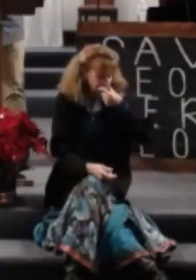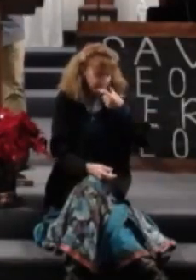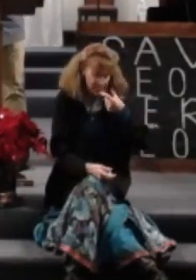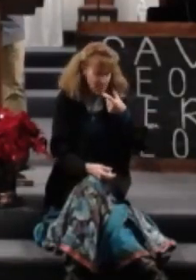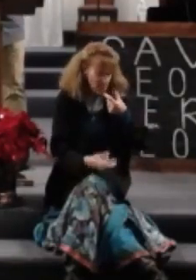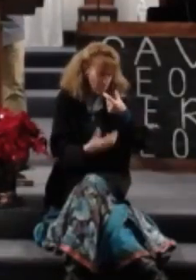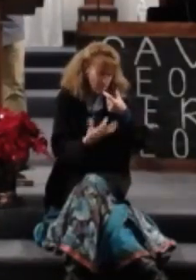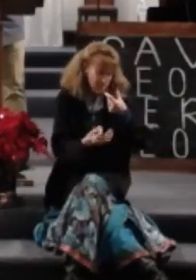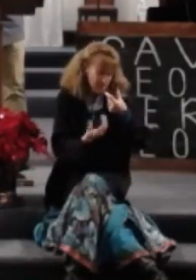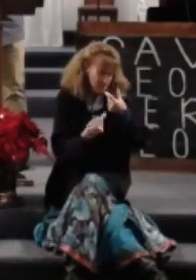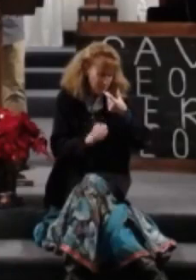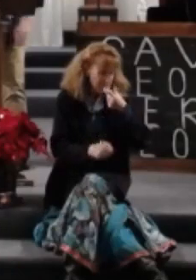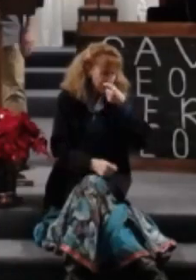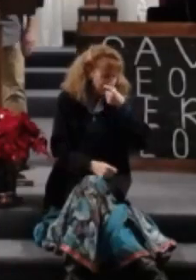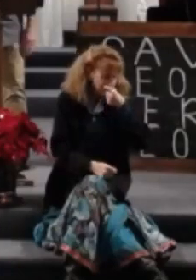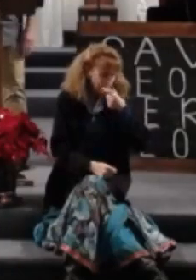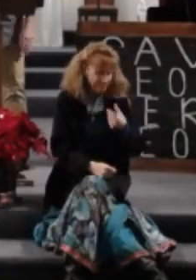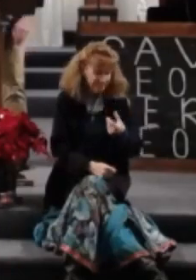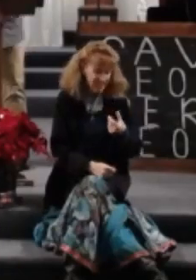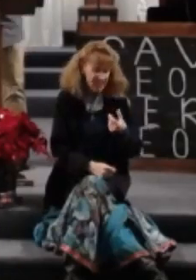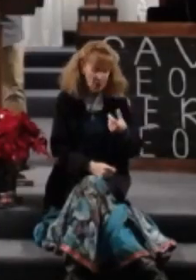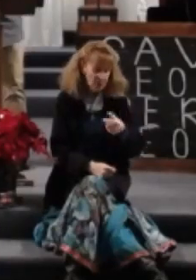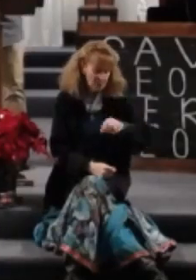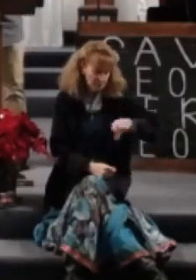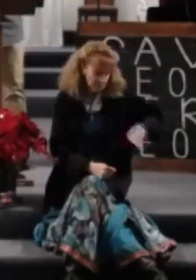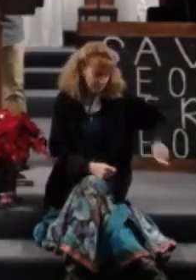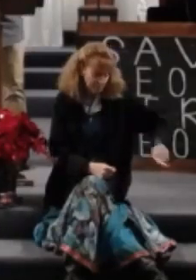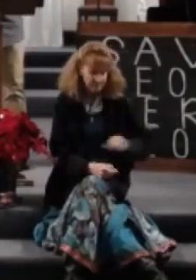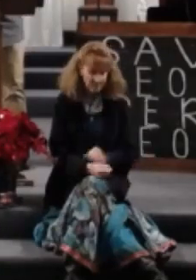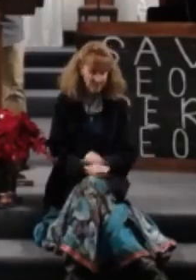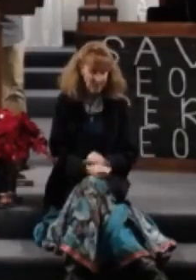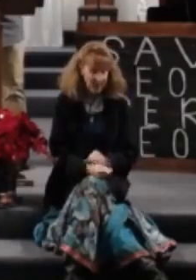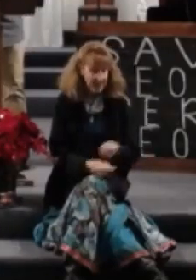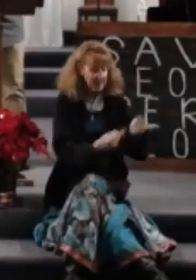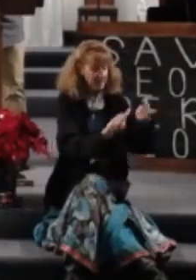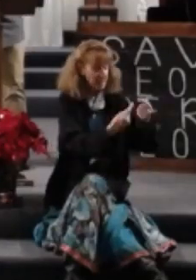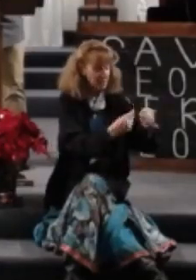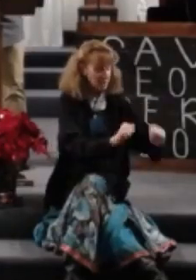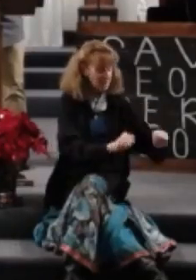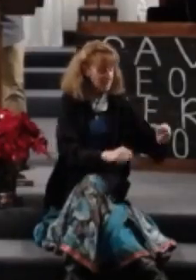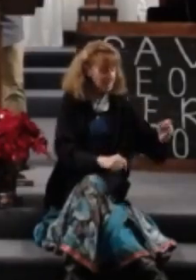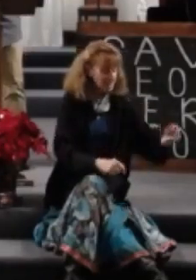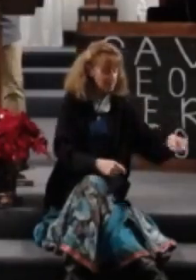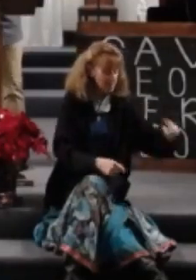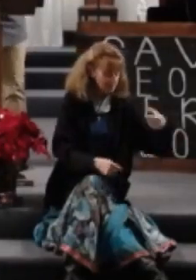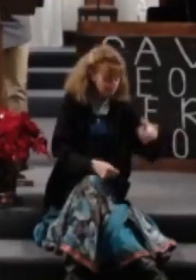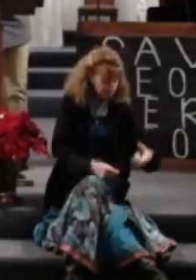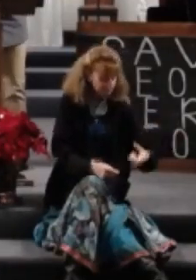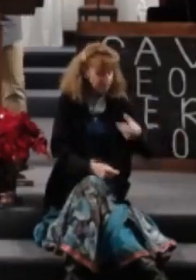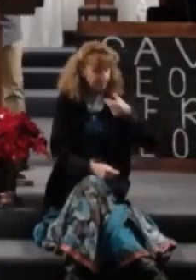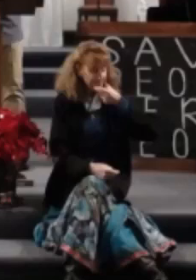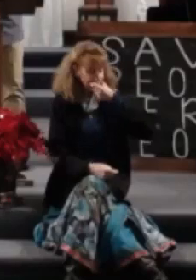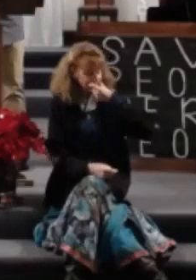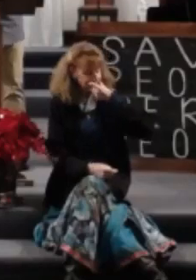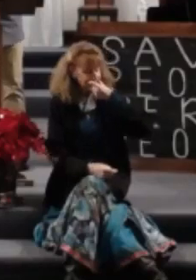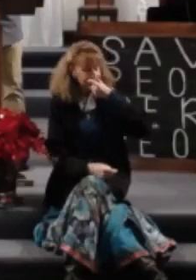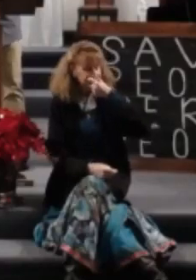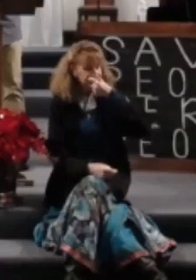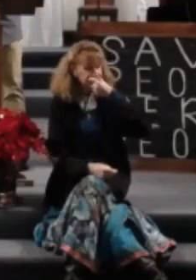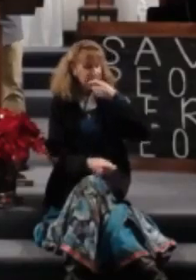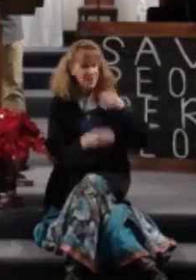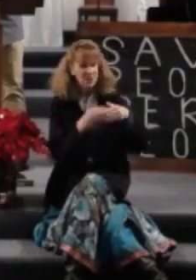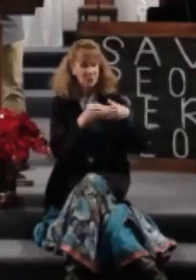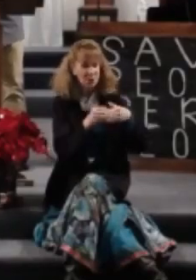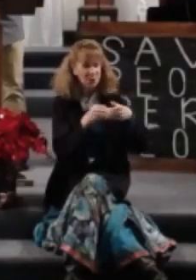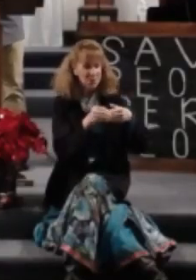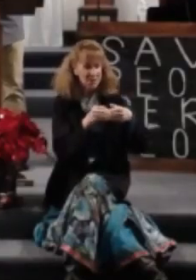you know, well, let me try them." And he takes the first pair and he puts them in, and they're too tight. And he takes the second pair and he puts them in, and